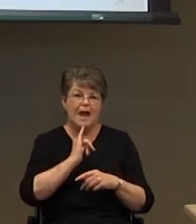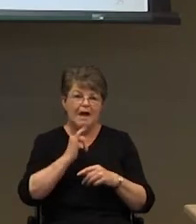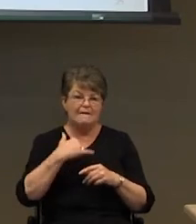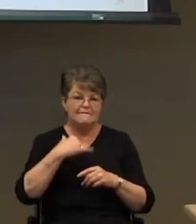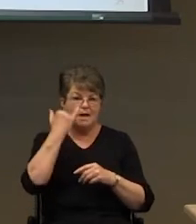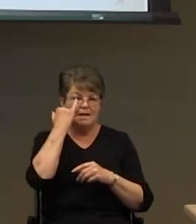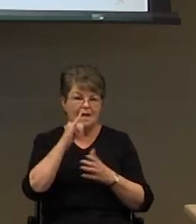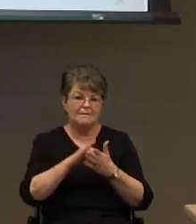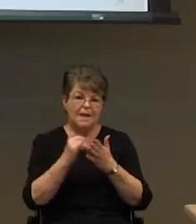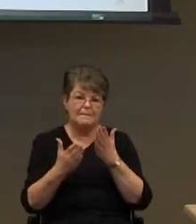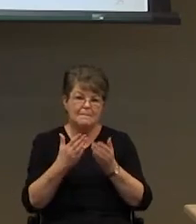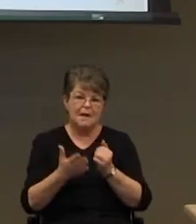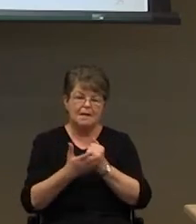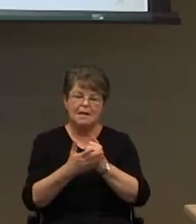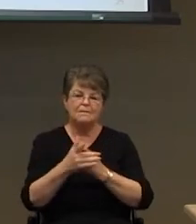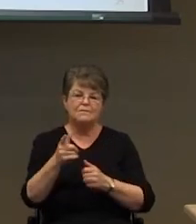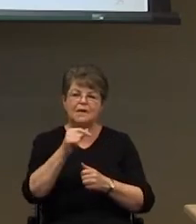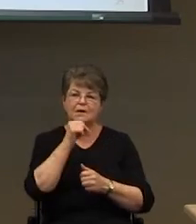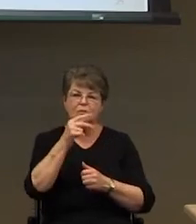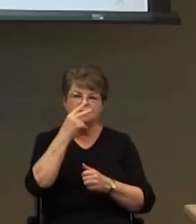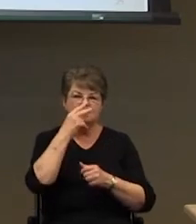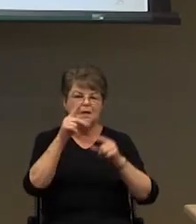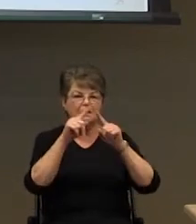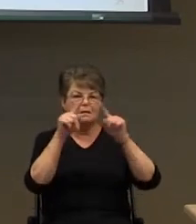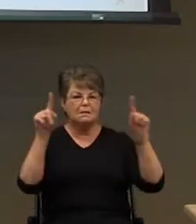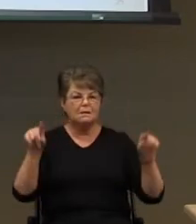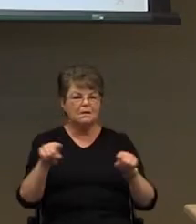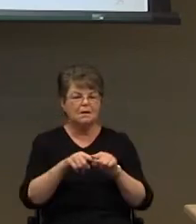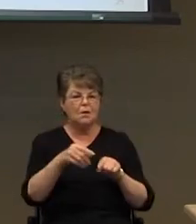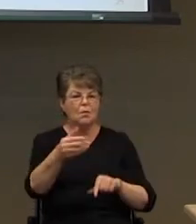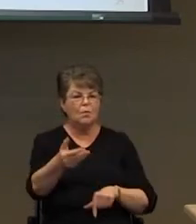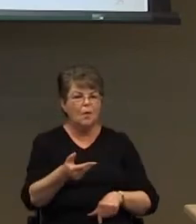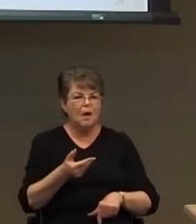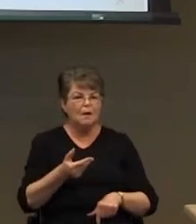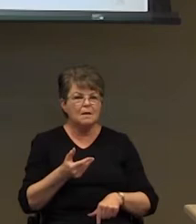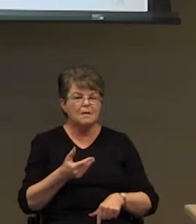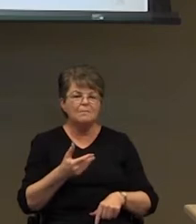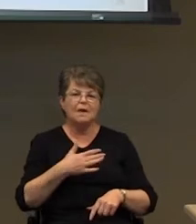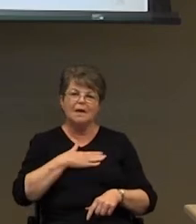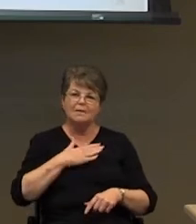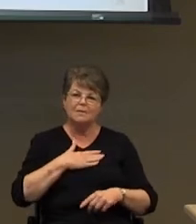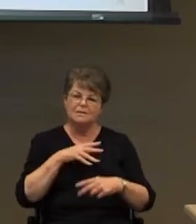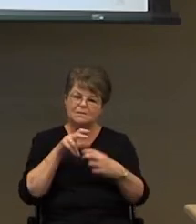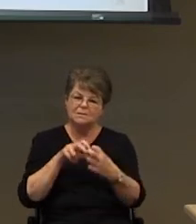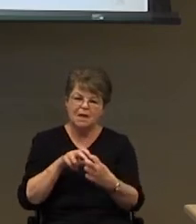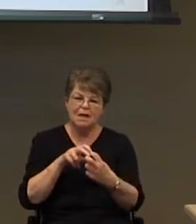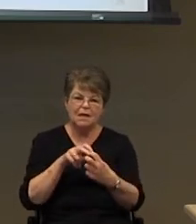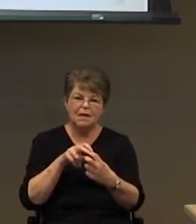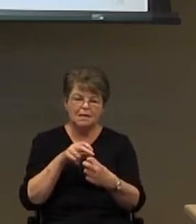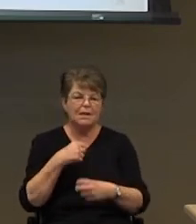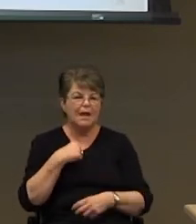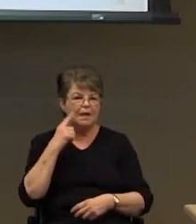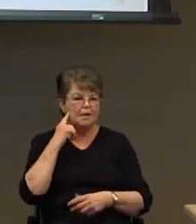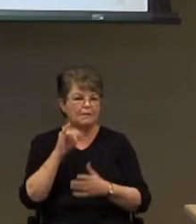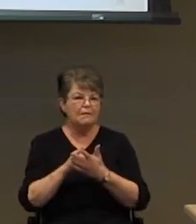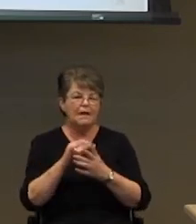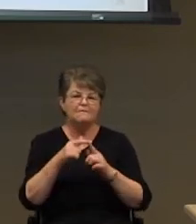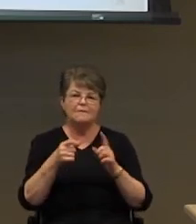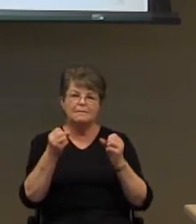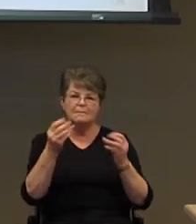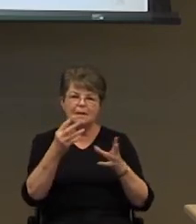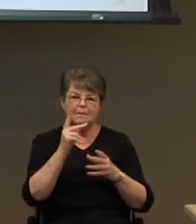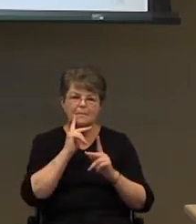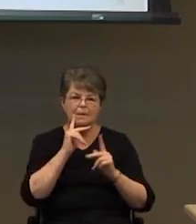may help. They don't see the welcome sign out. Mm-hmm. Glad to sit down and talk to you. I hear that. Because then